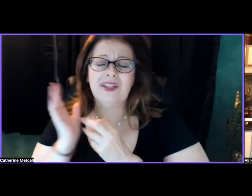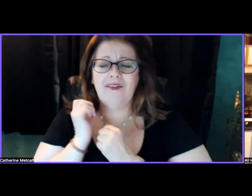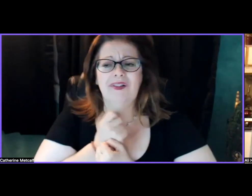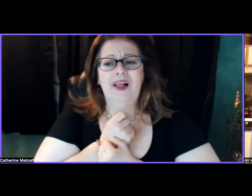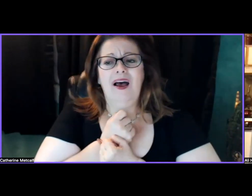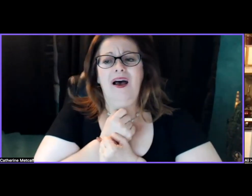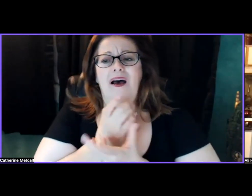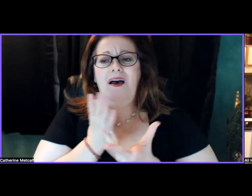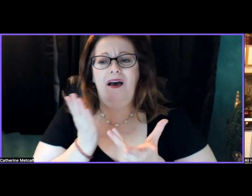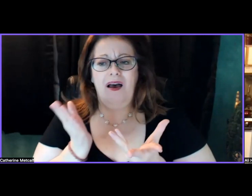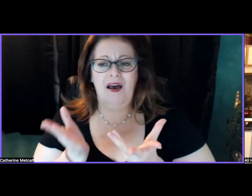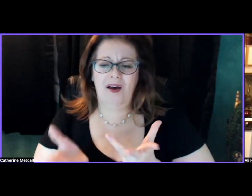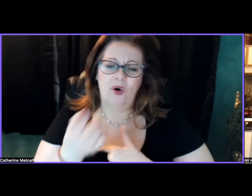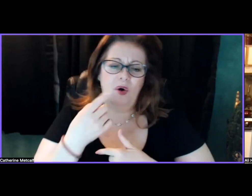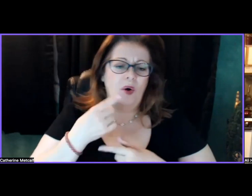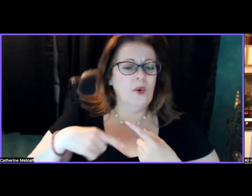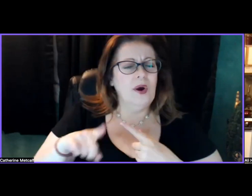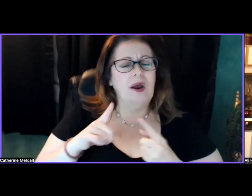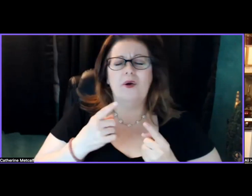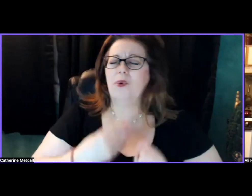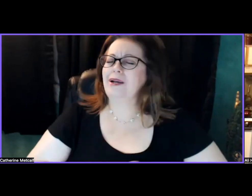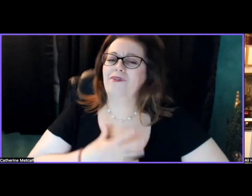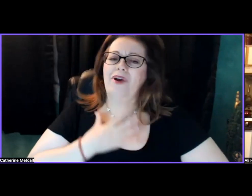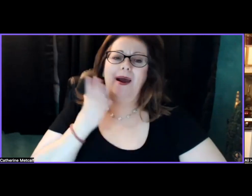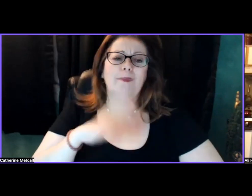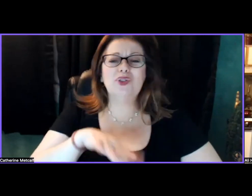away, and we rapture orange.